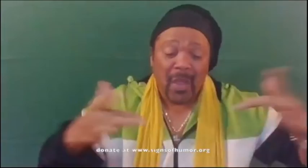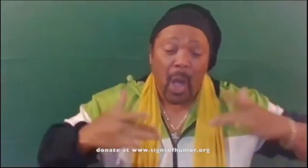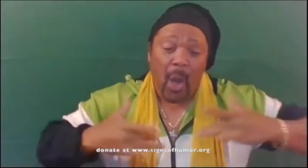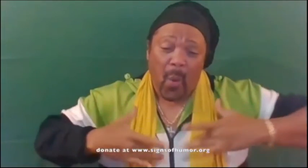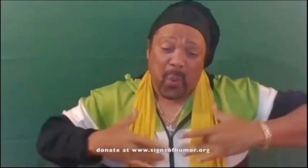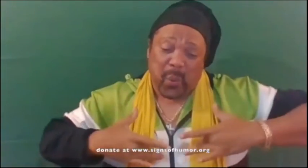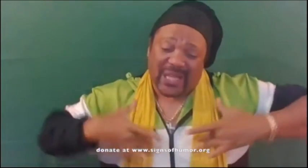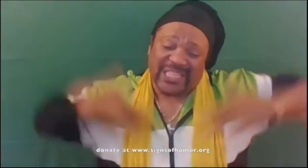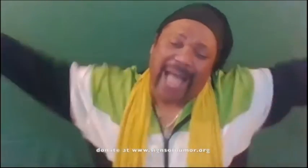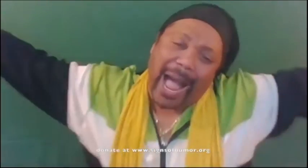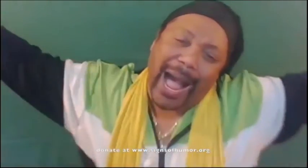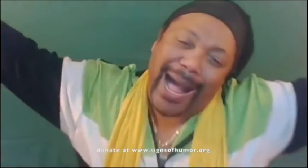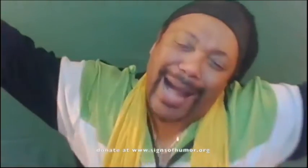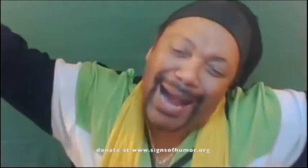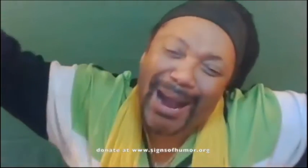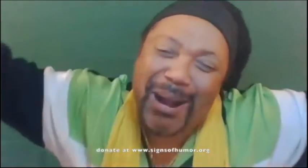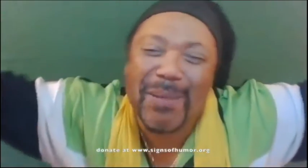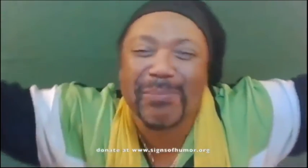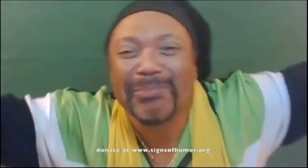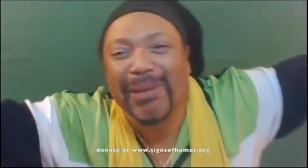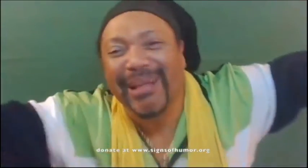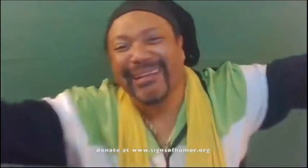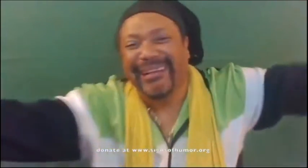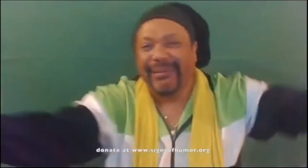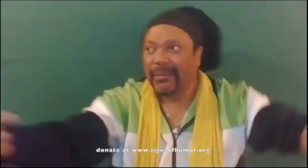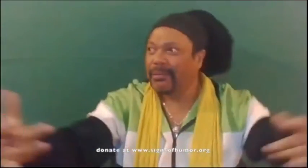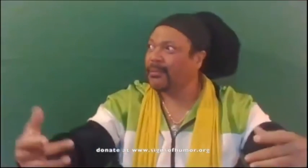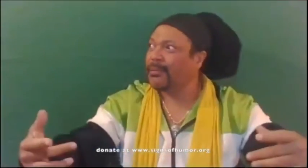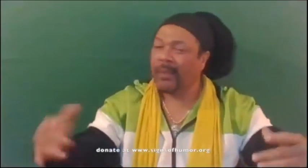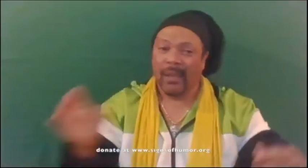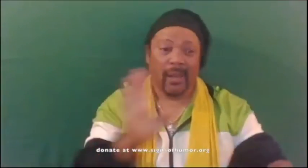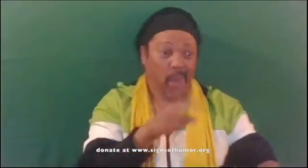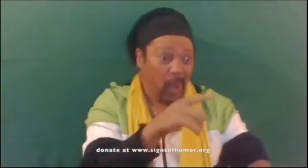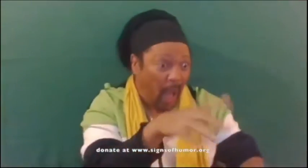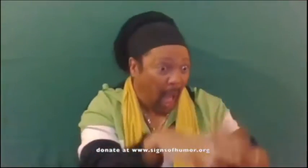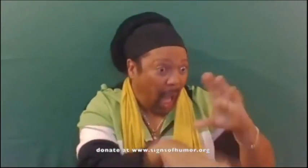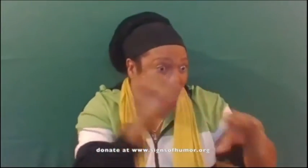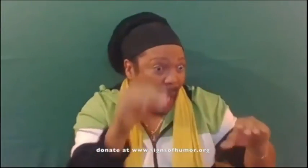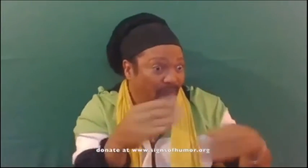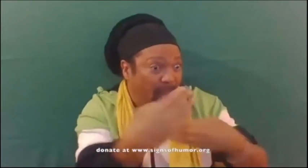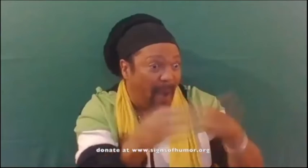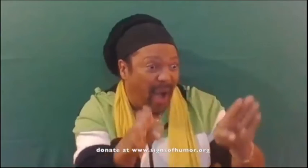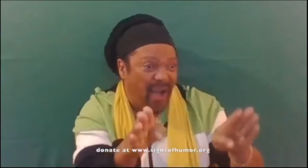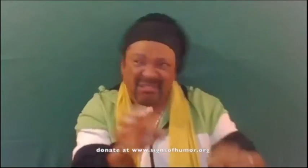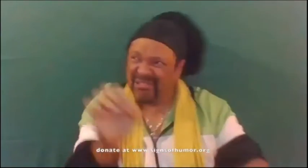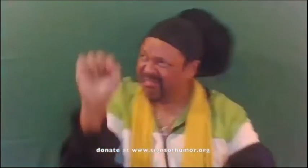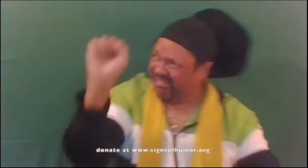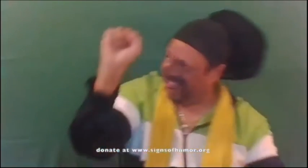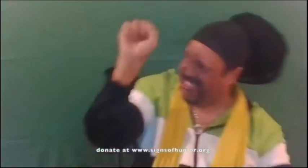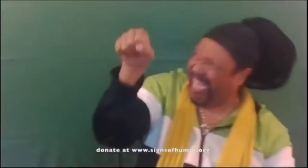now. What's that? Right? All outside of the parameters. I'm like, check you out. You sign outside